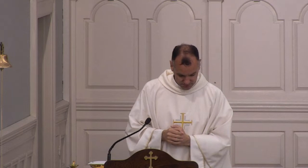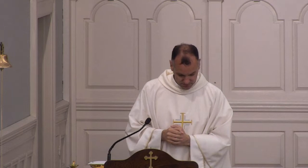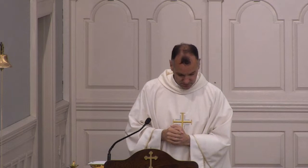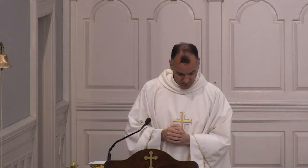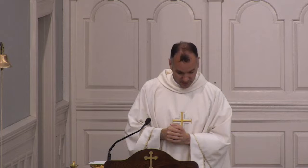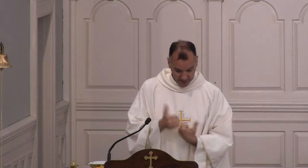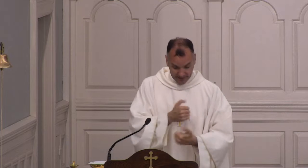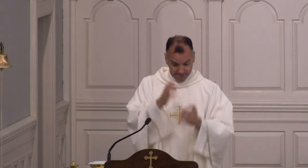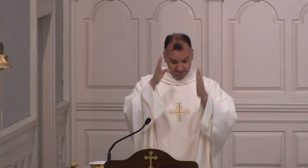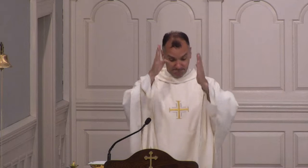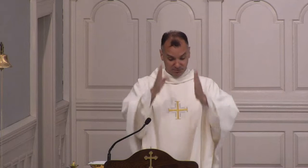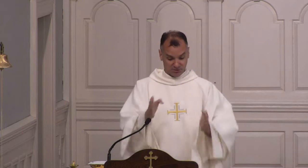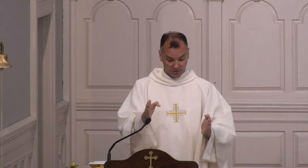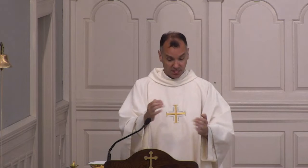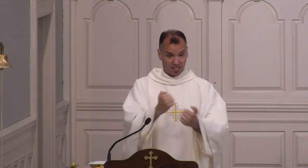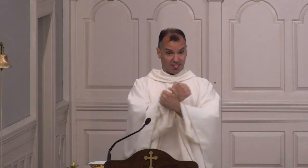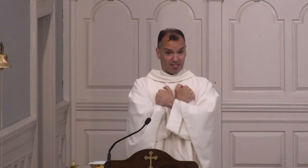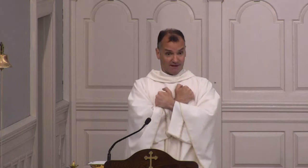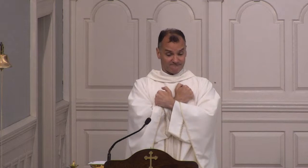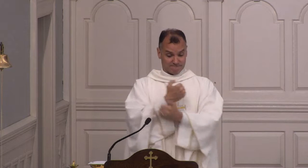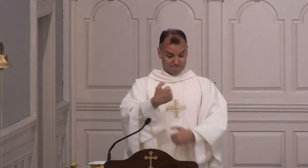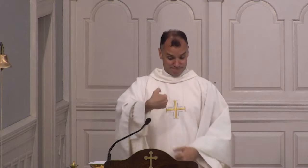me.